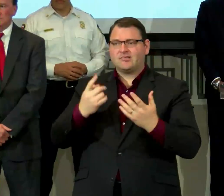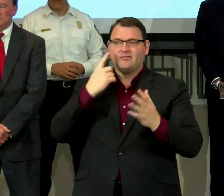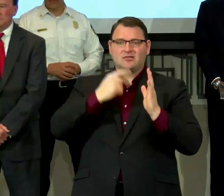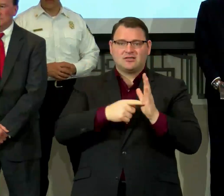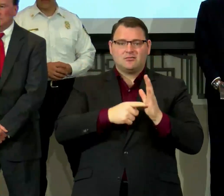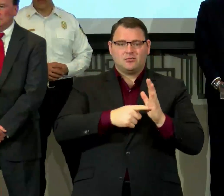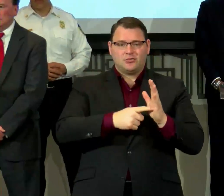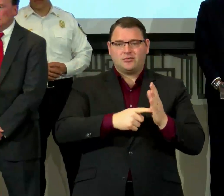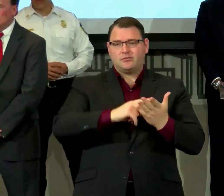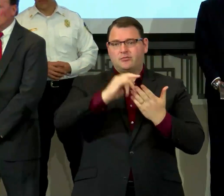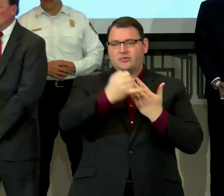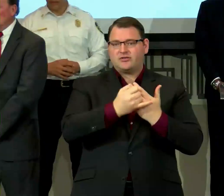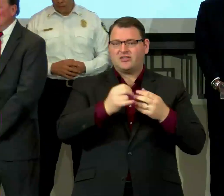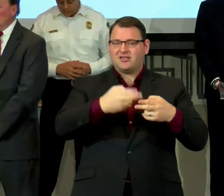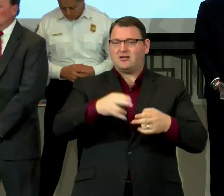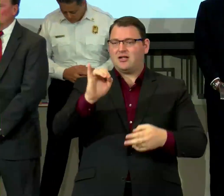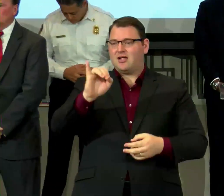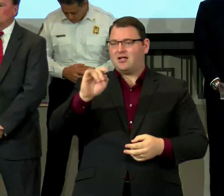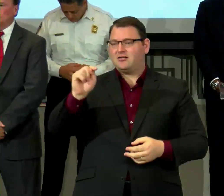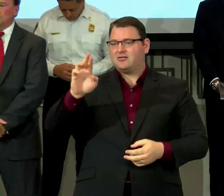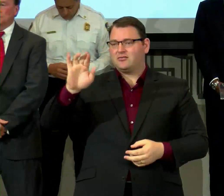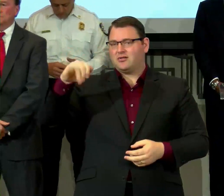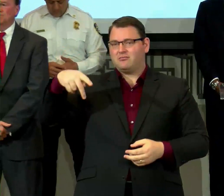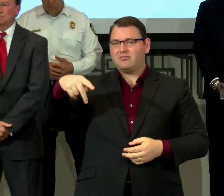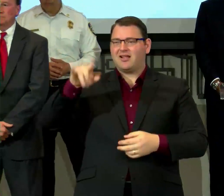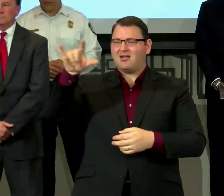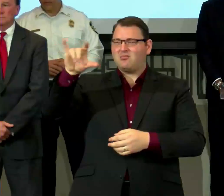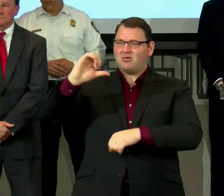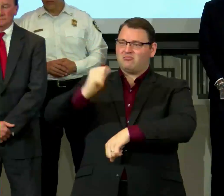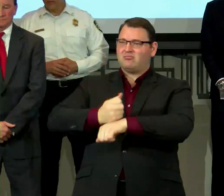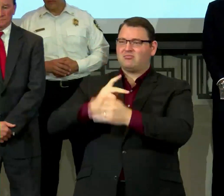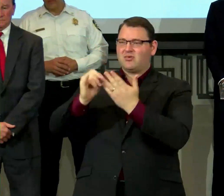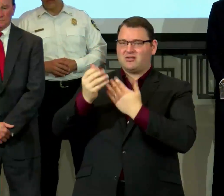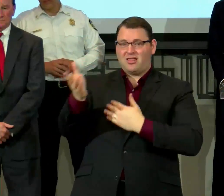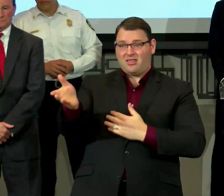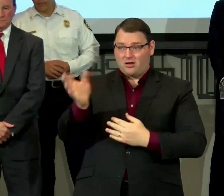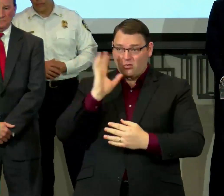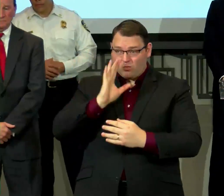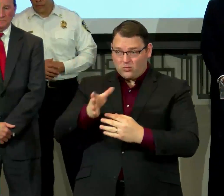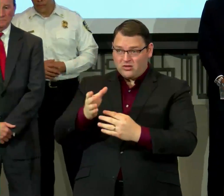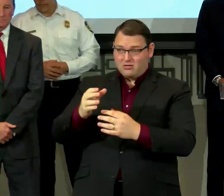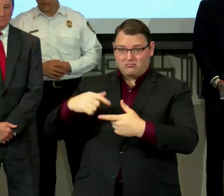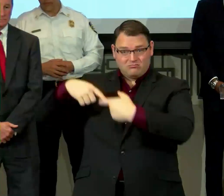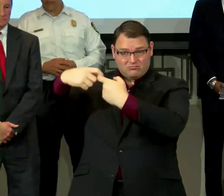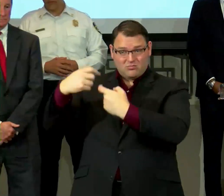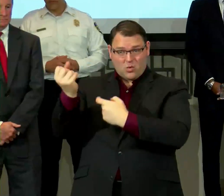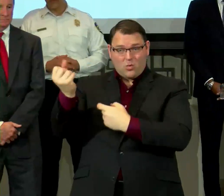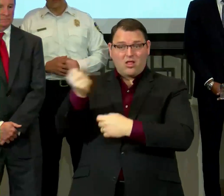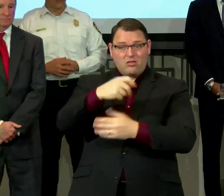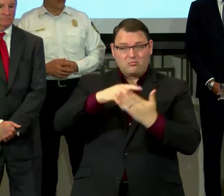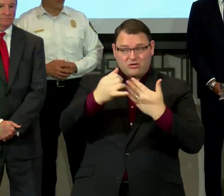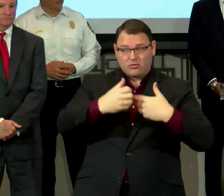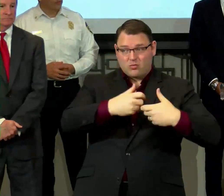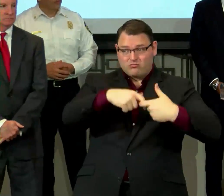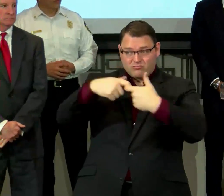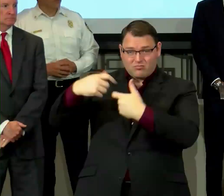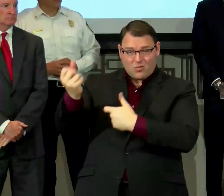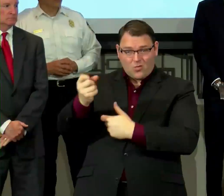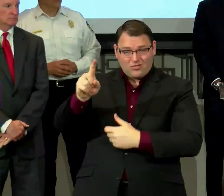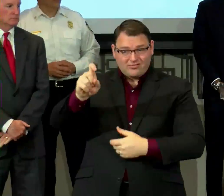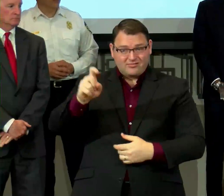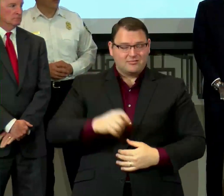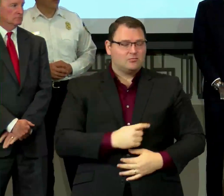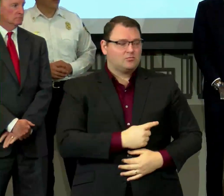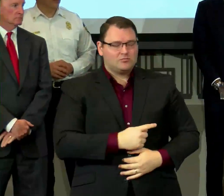at the airport, and separately, are any projects that rely on that funding right now being placed on hold for the time being? Let me just say